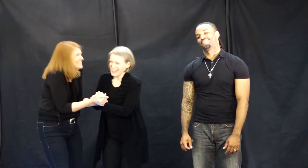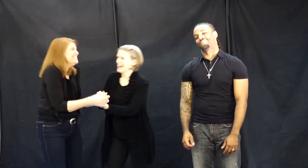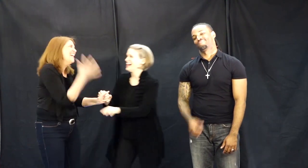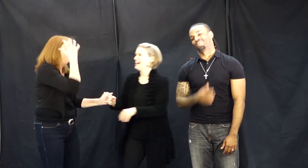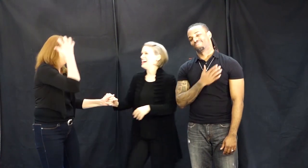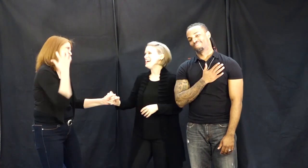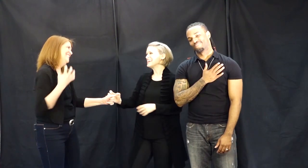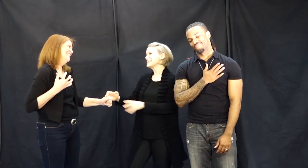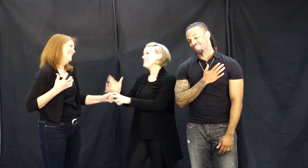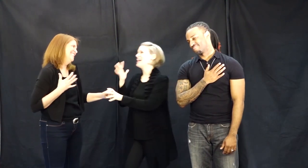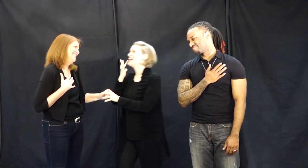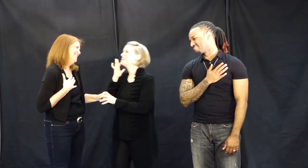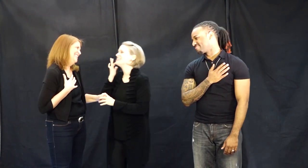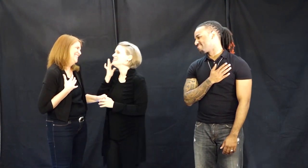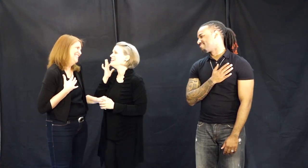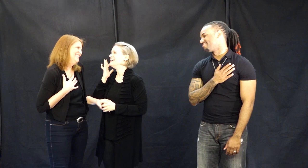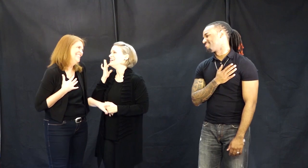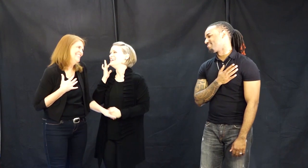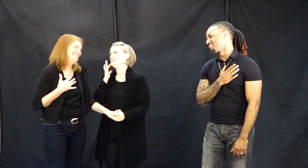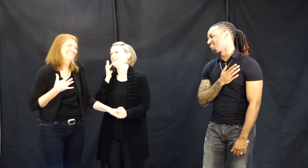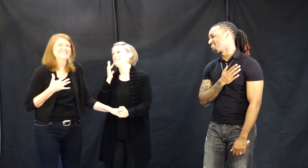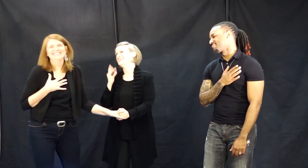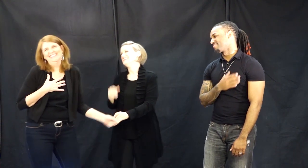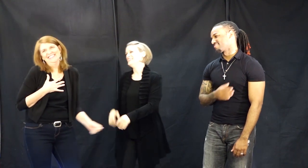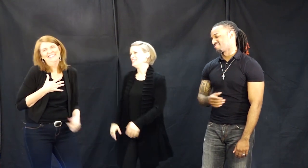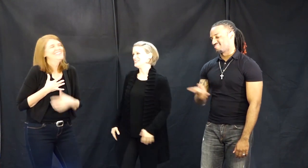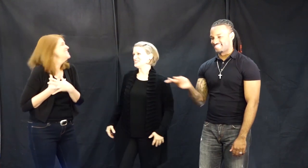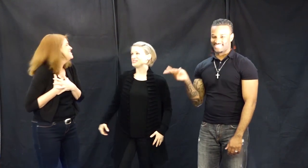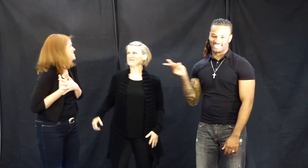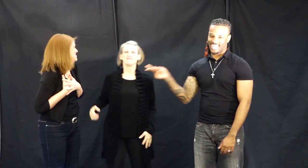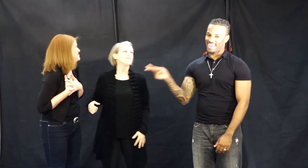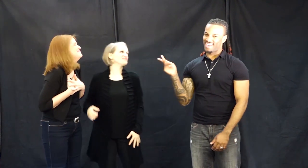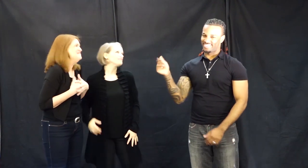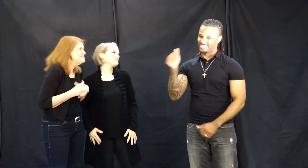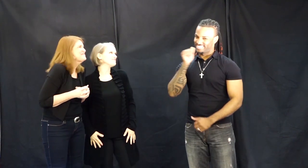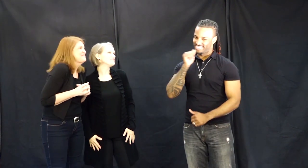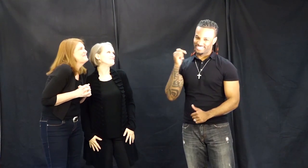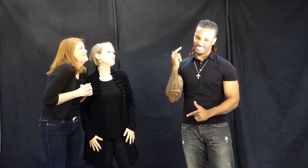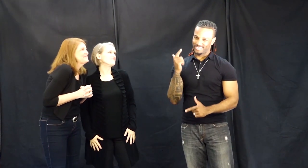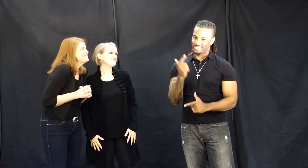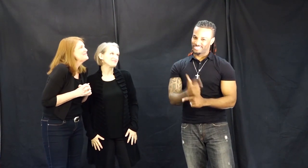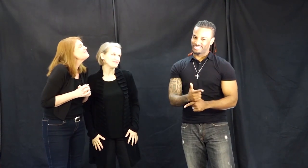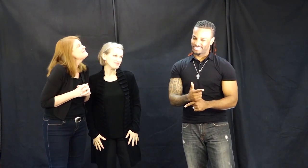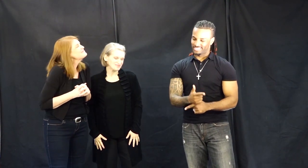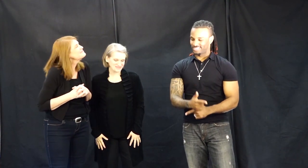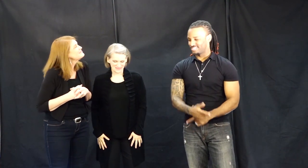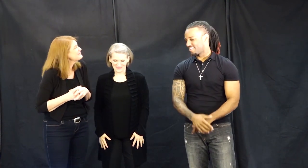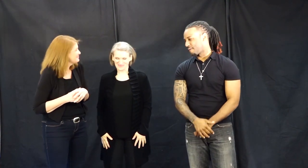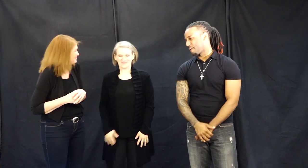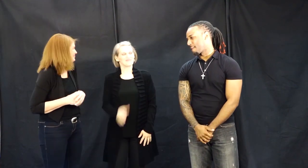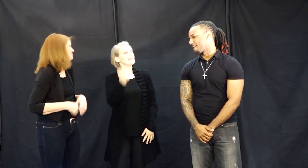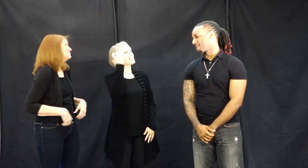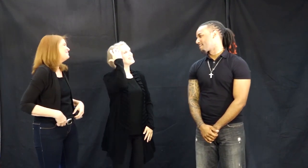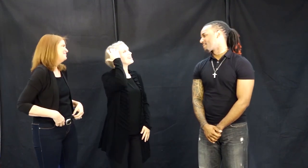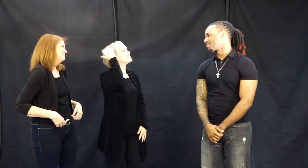Angelica, Eliza, The Schuyler sisters.